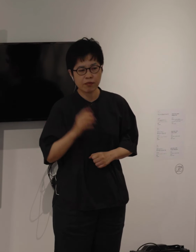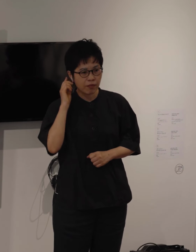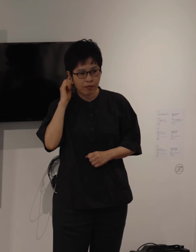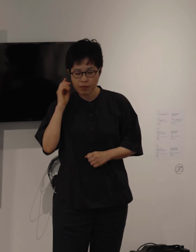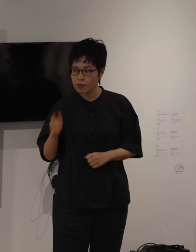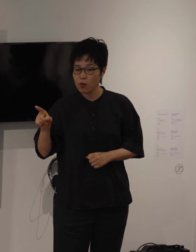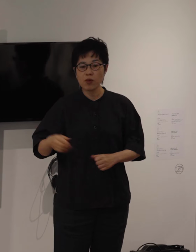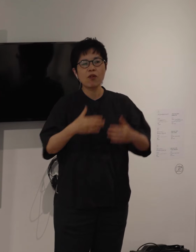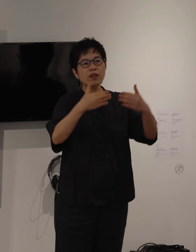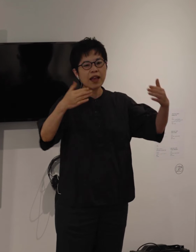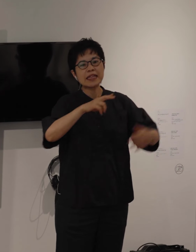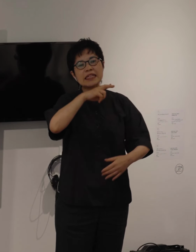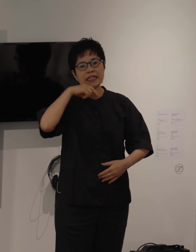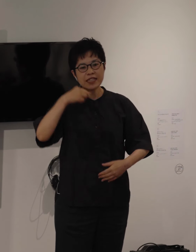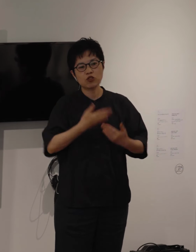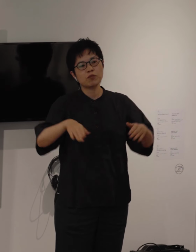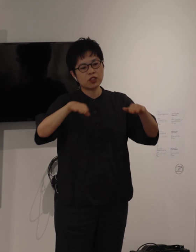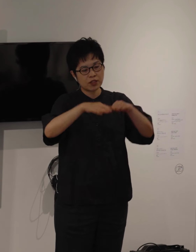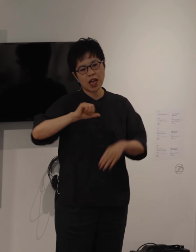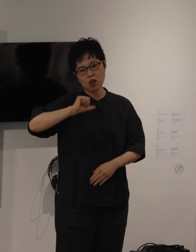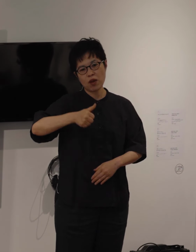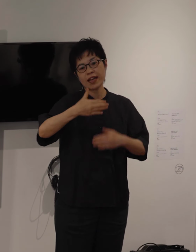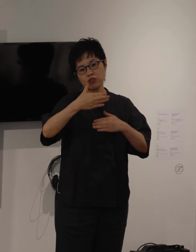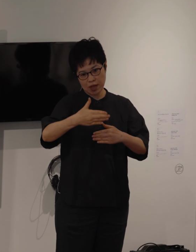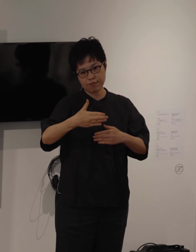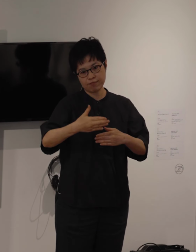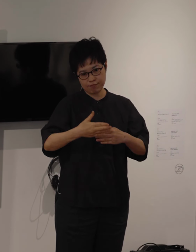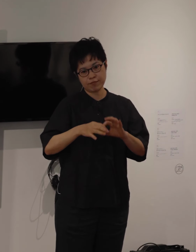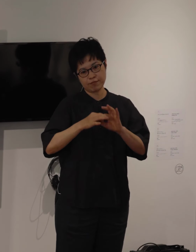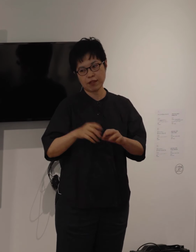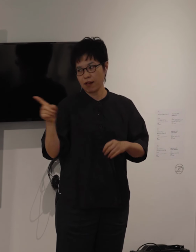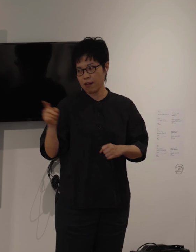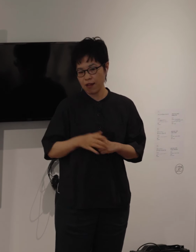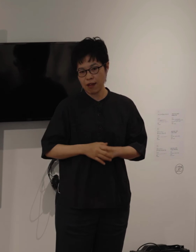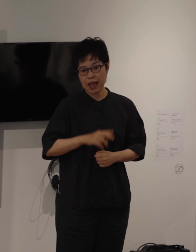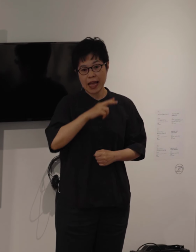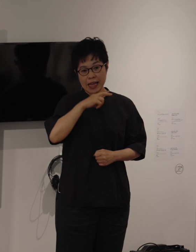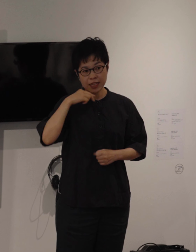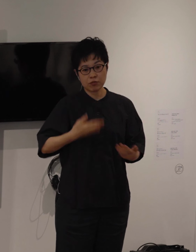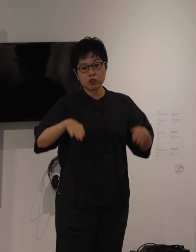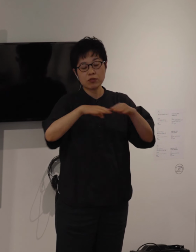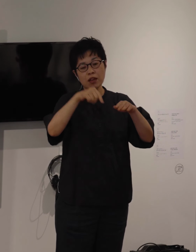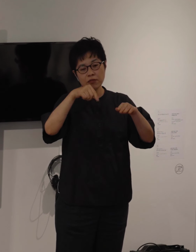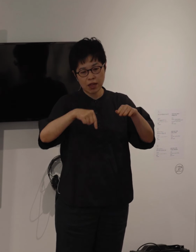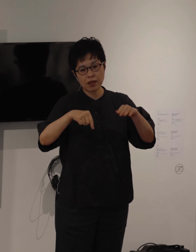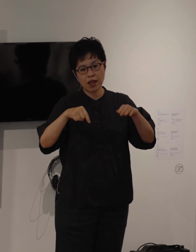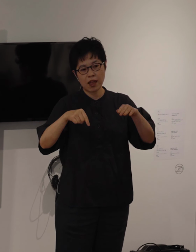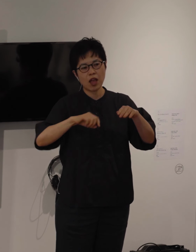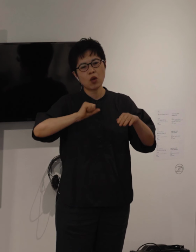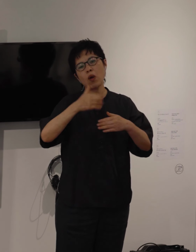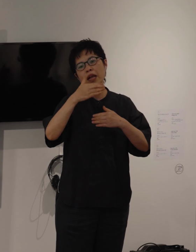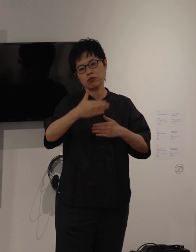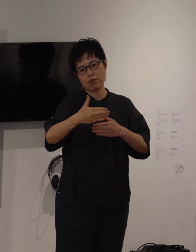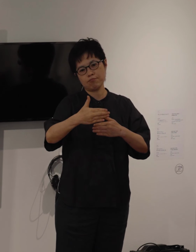the UK, and it's very rare for a UK museum to showcase this kind of work. And over the course of 5 months, they had